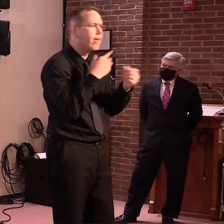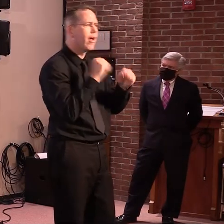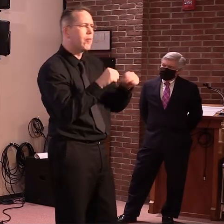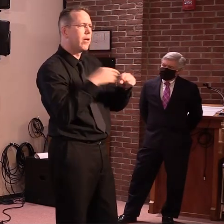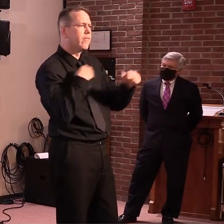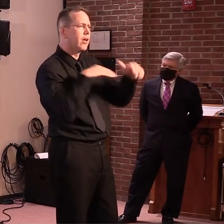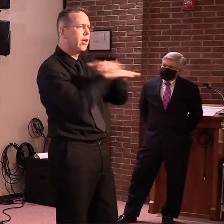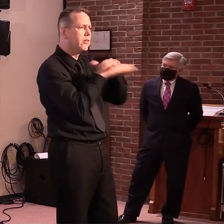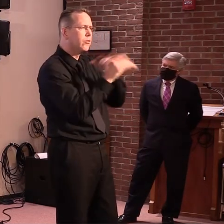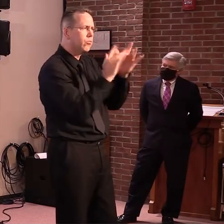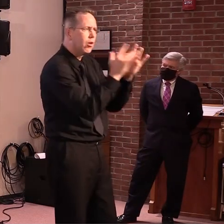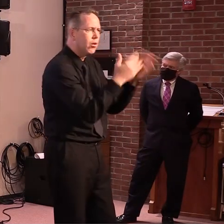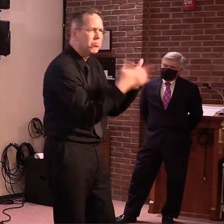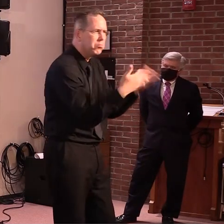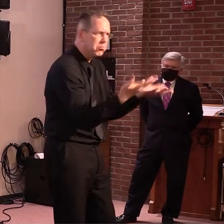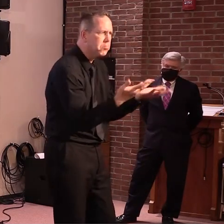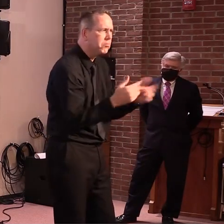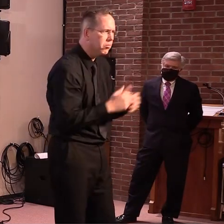Thank you.